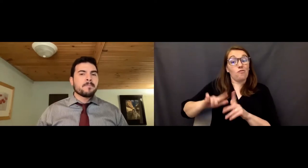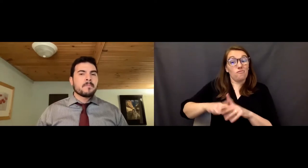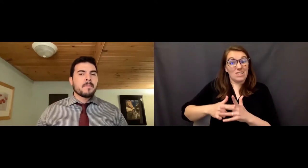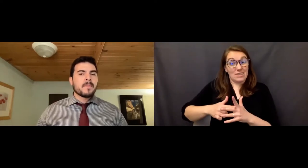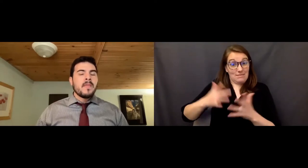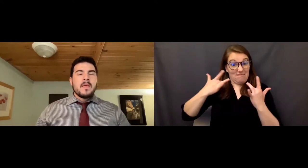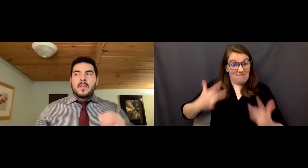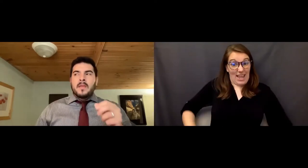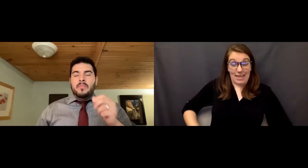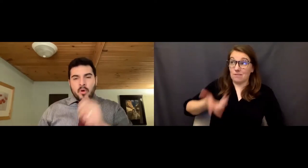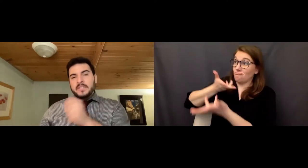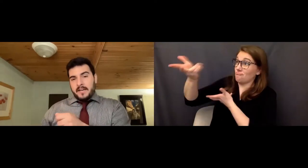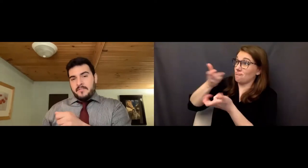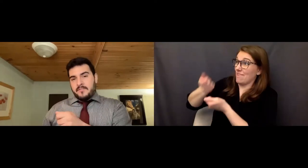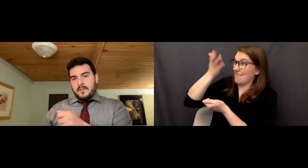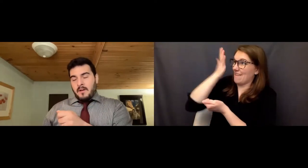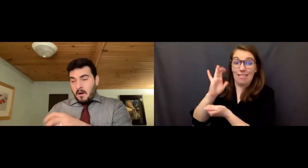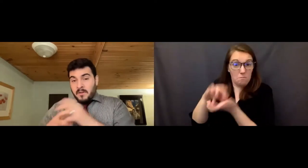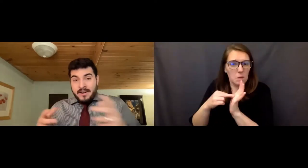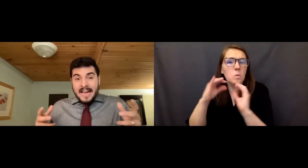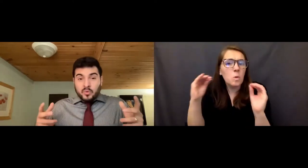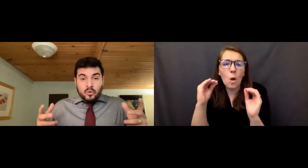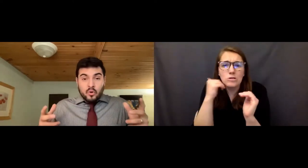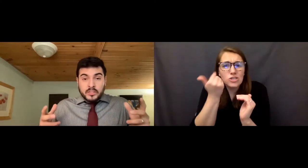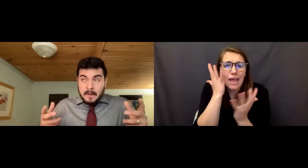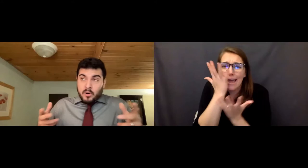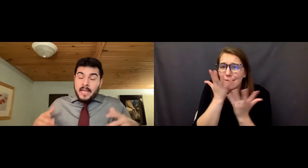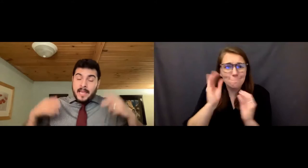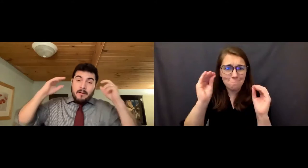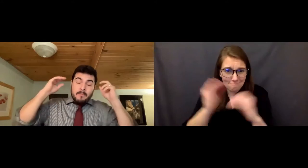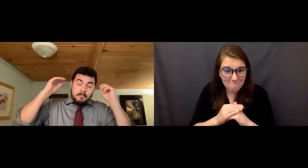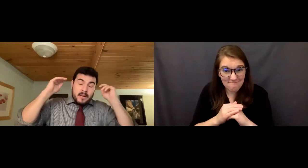shame. Those gifts are among the natural goods